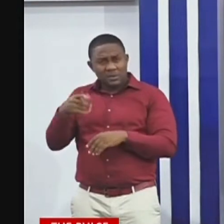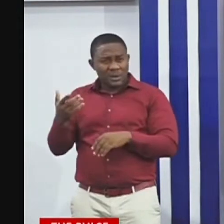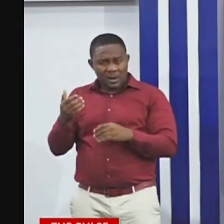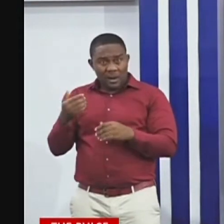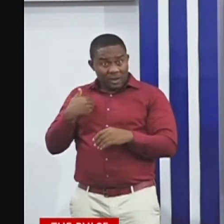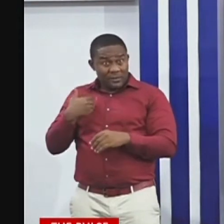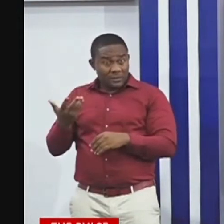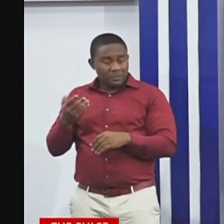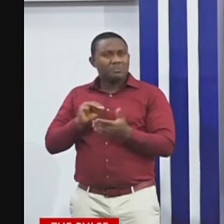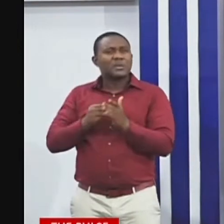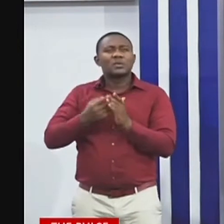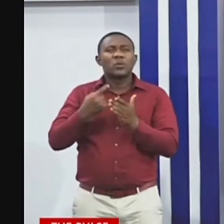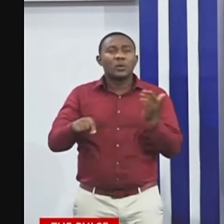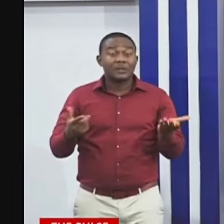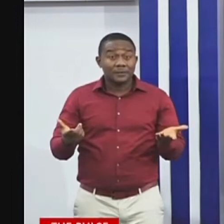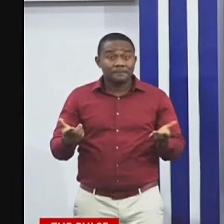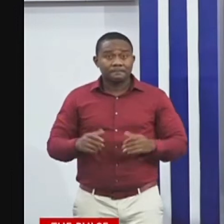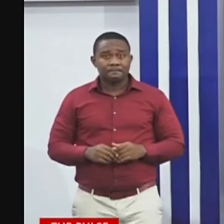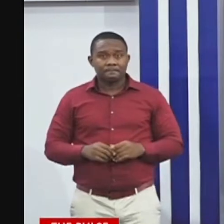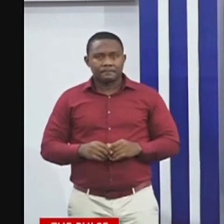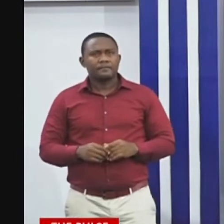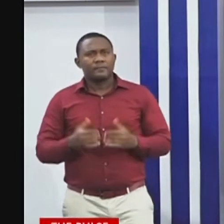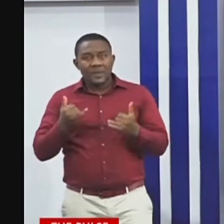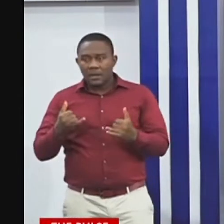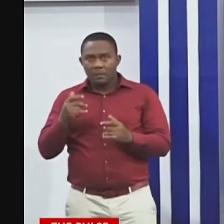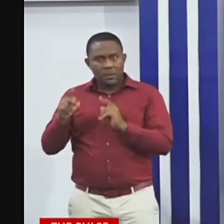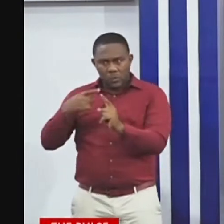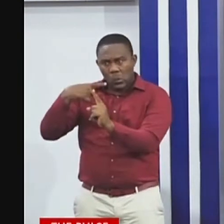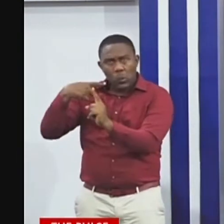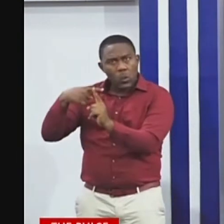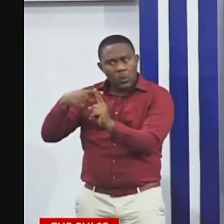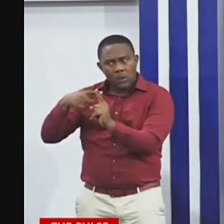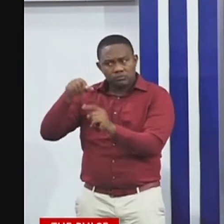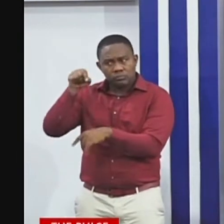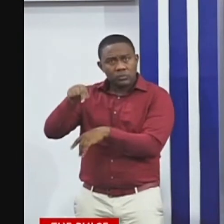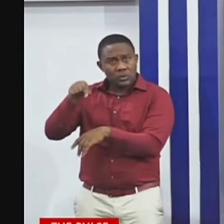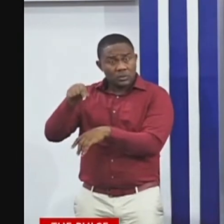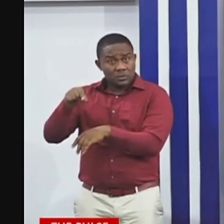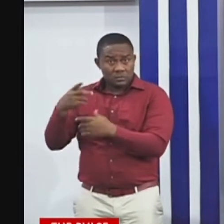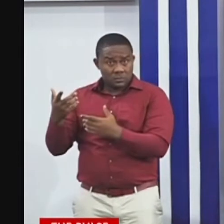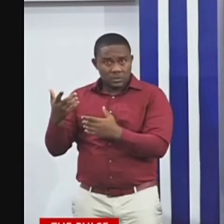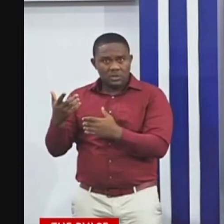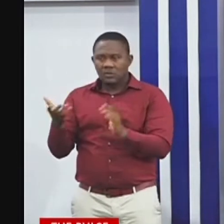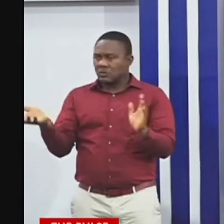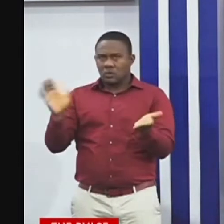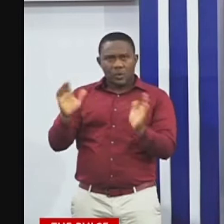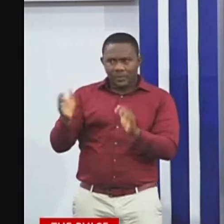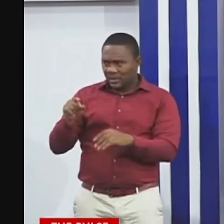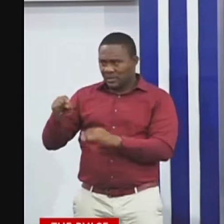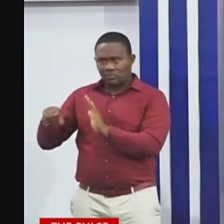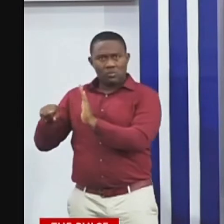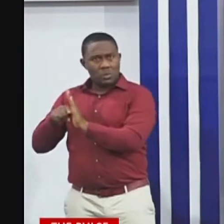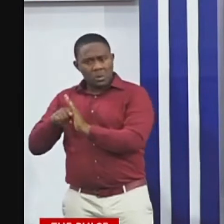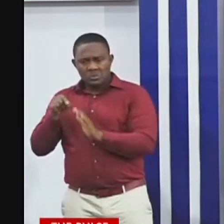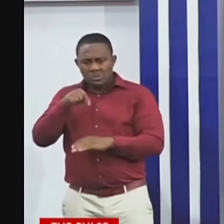of people that we are actually currently following up, that is exclude those who are recovered and those who have